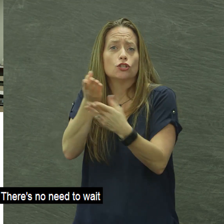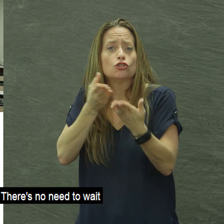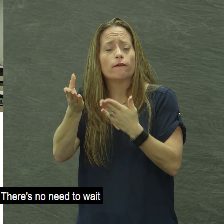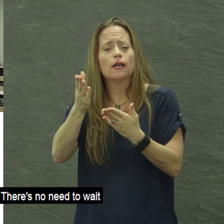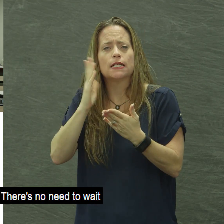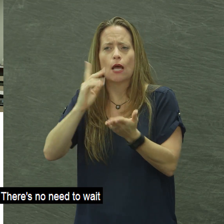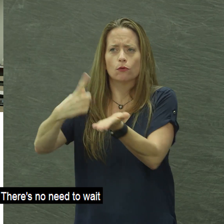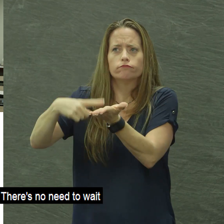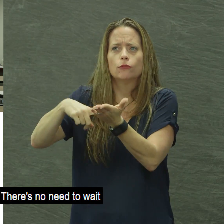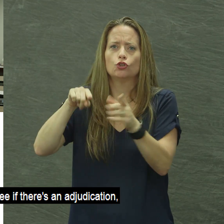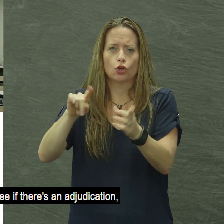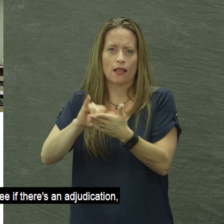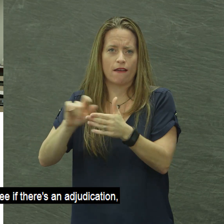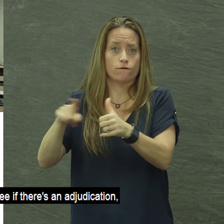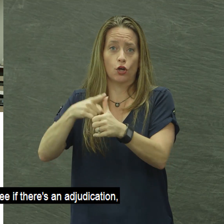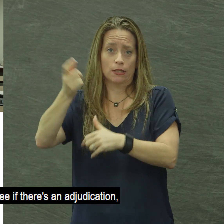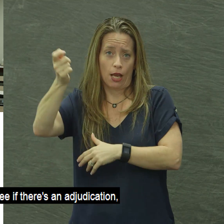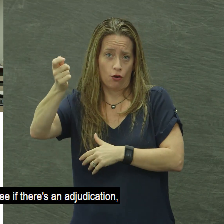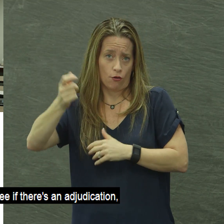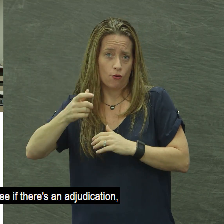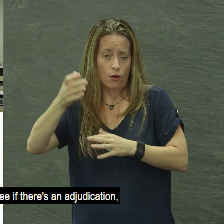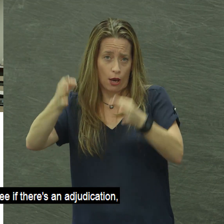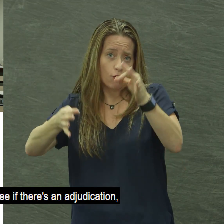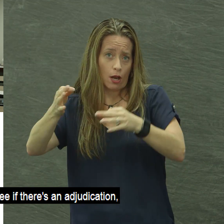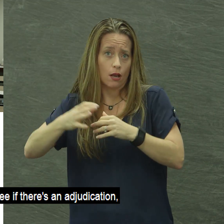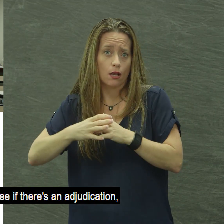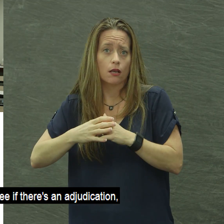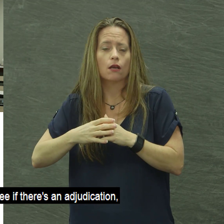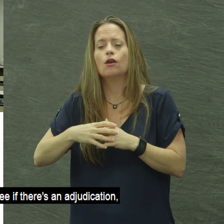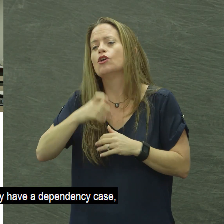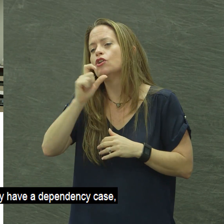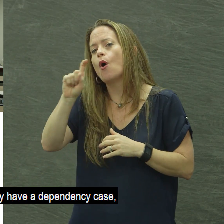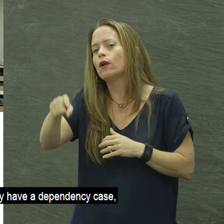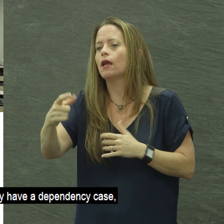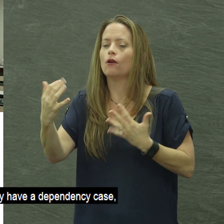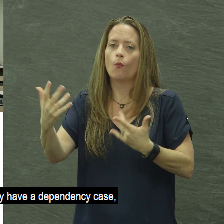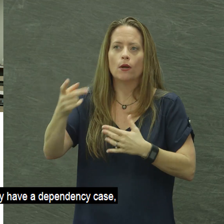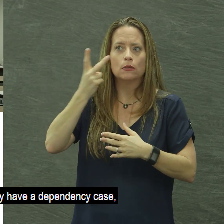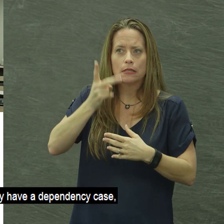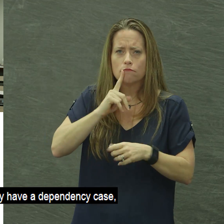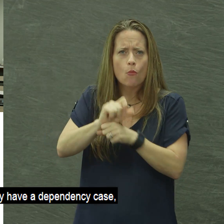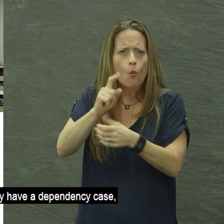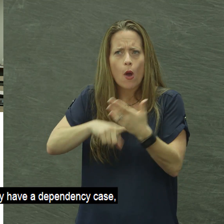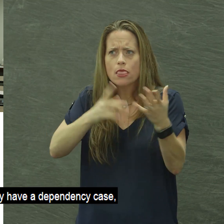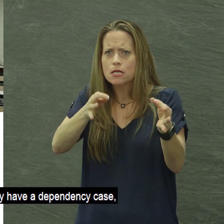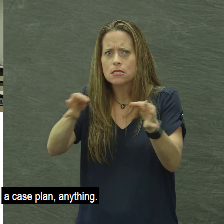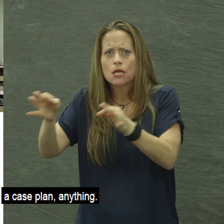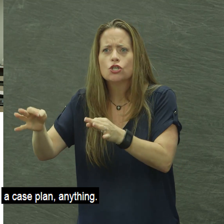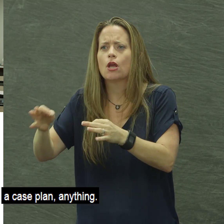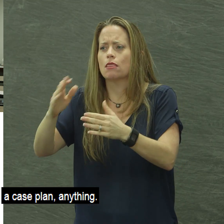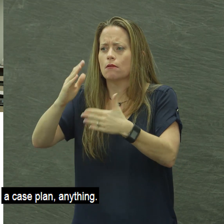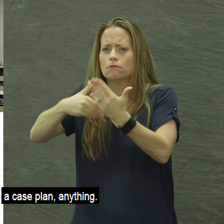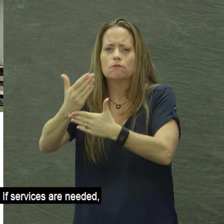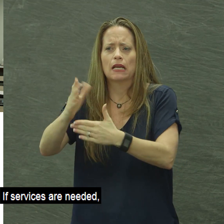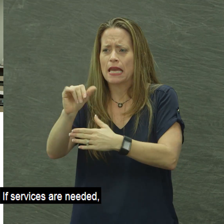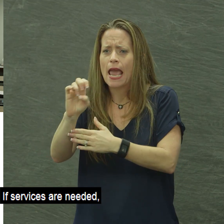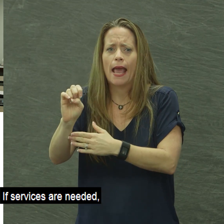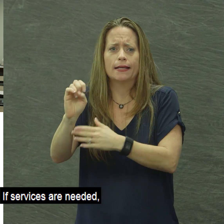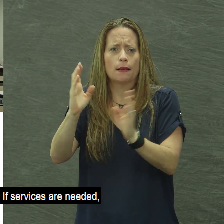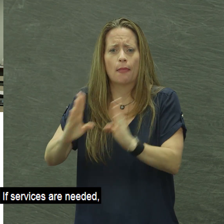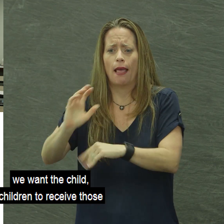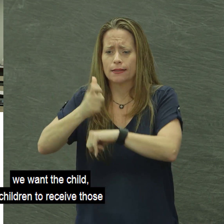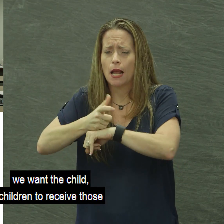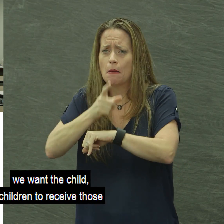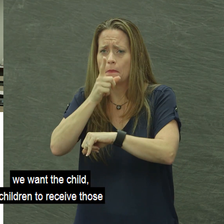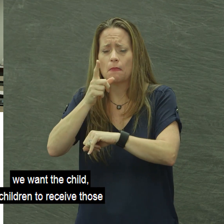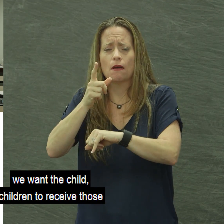There's no need to wait to see if there's an adjudication, they have a dependency case, a case plan, anything. If